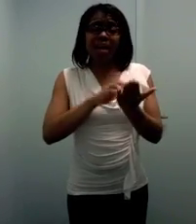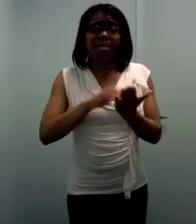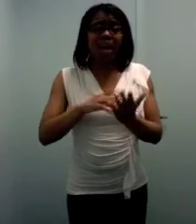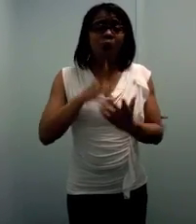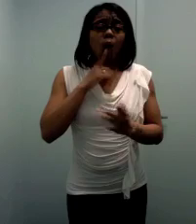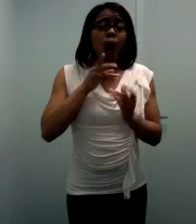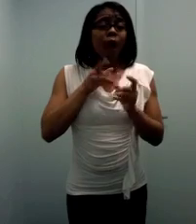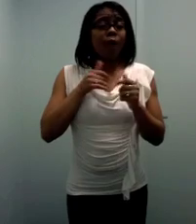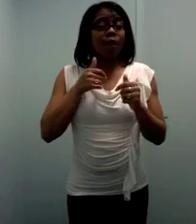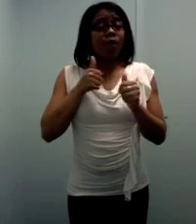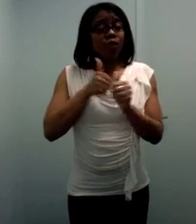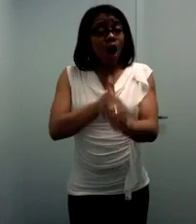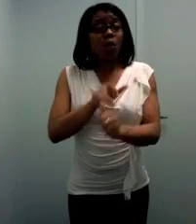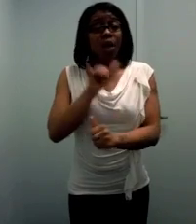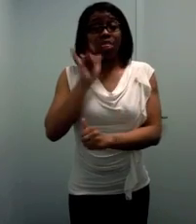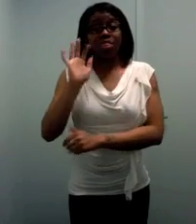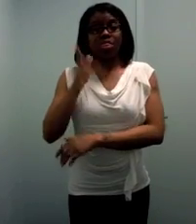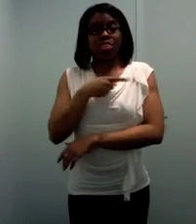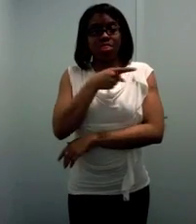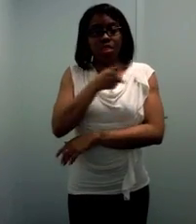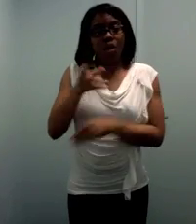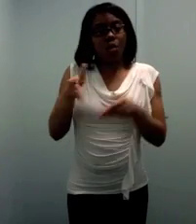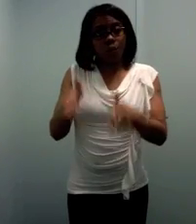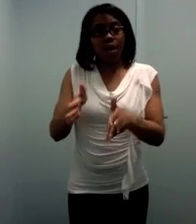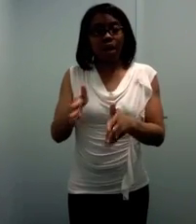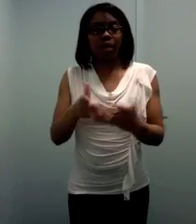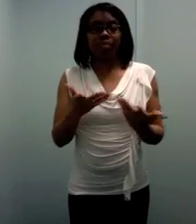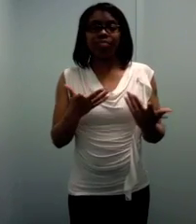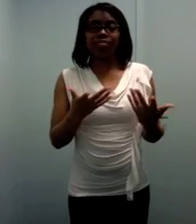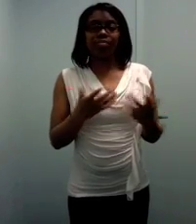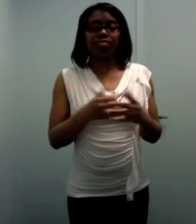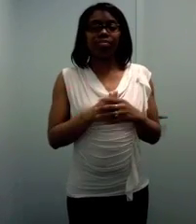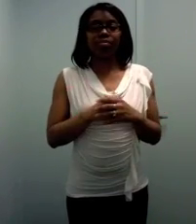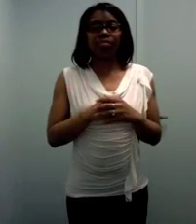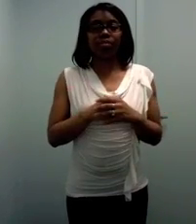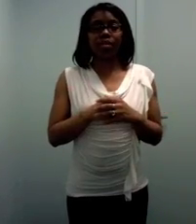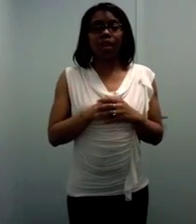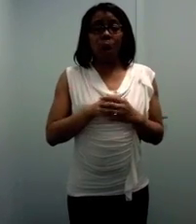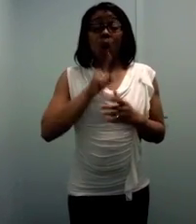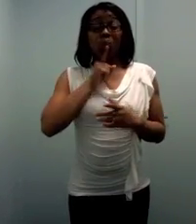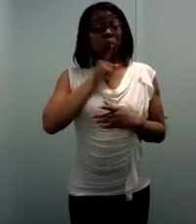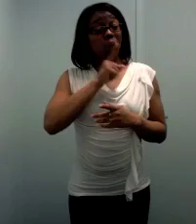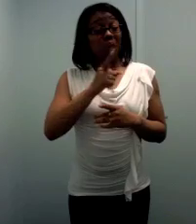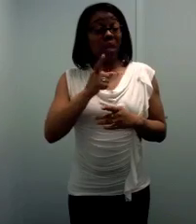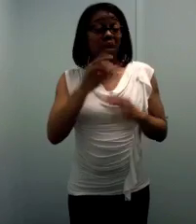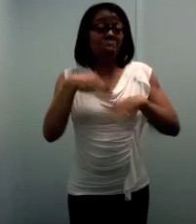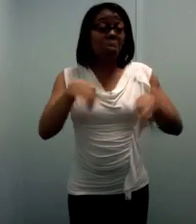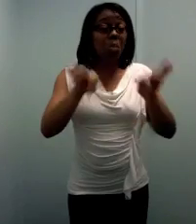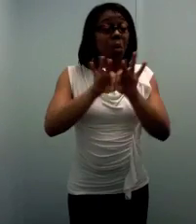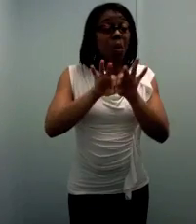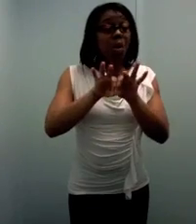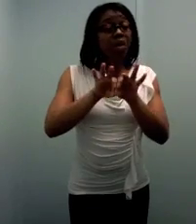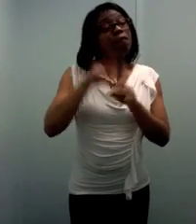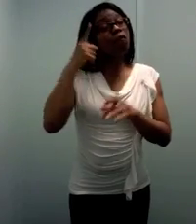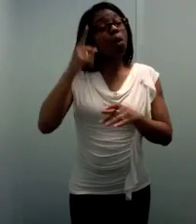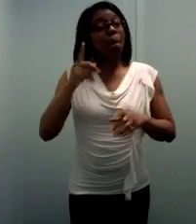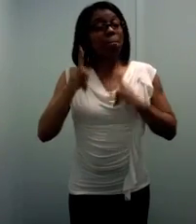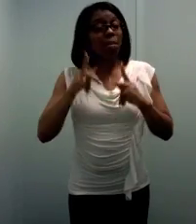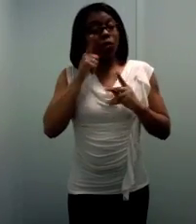subject, however bizarre, they should do that. That's absolutely the right thing for people to follow their self-interest.